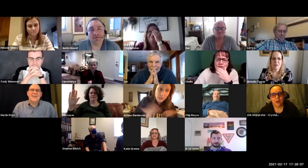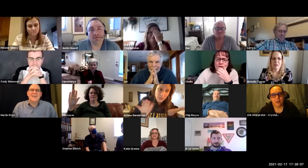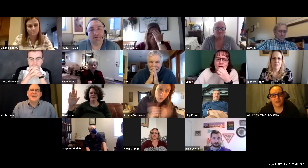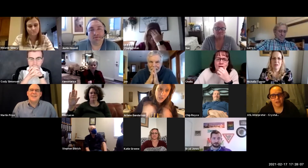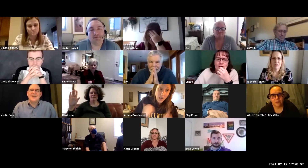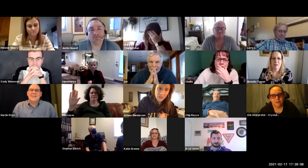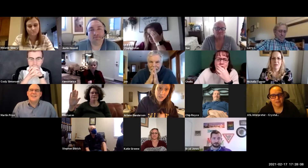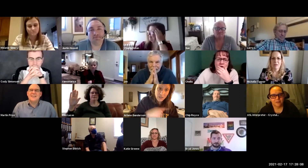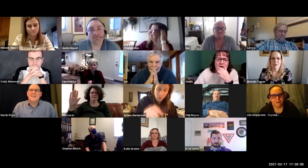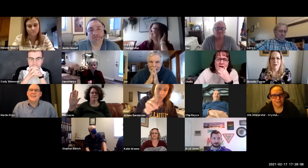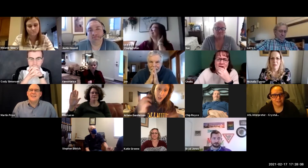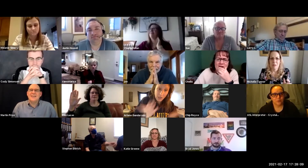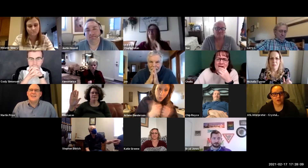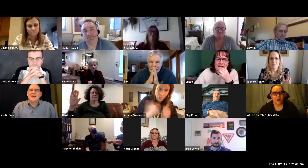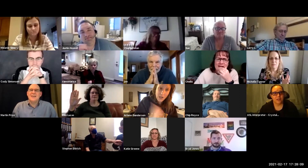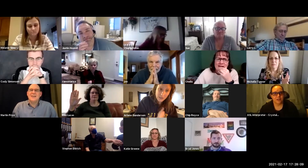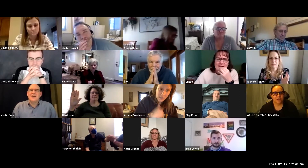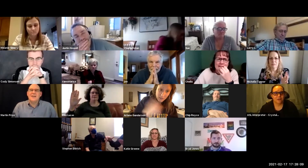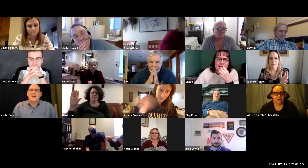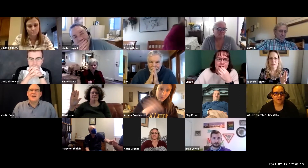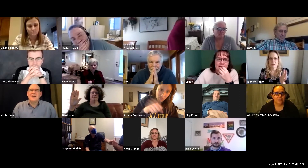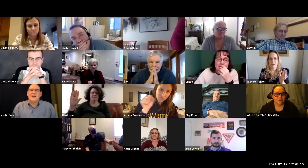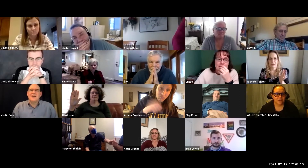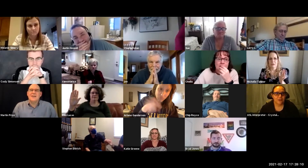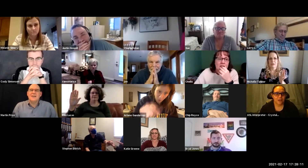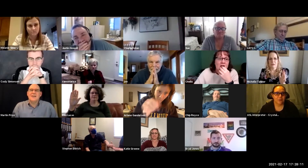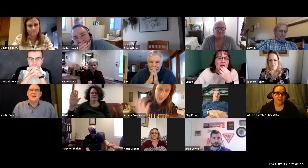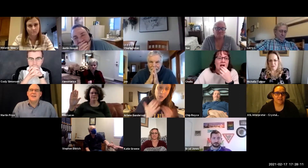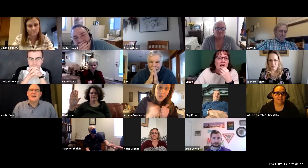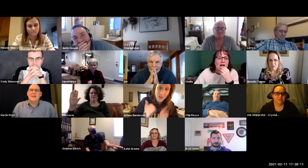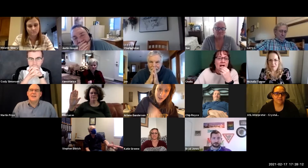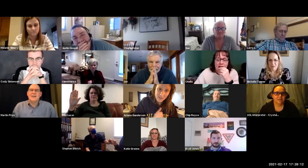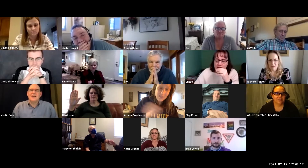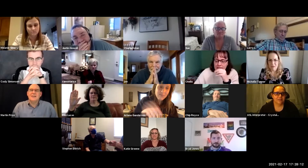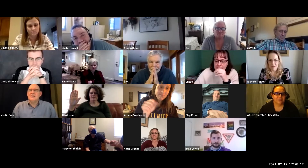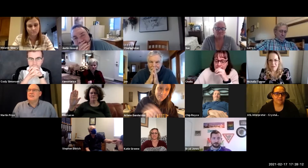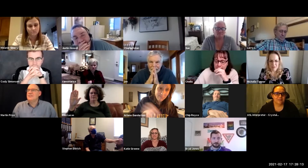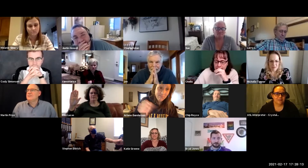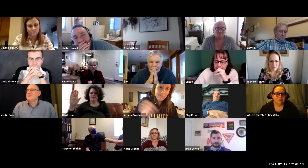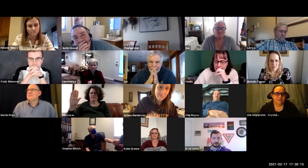So we're all here. Arlene's saying we're all here, and you're here with us.